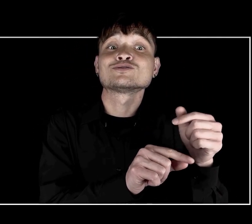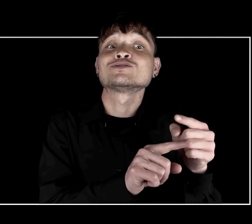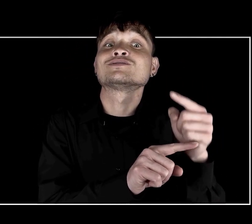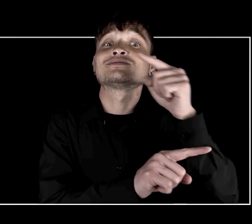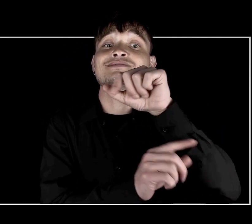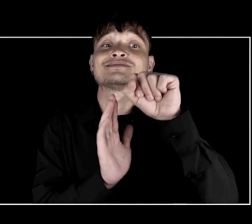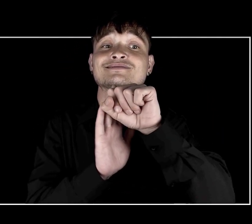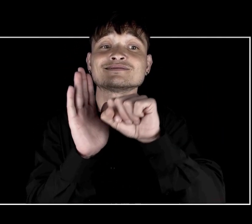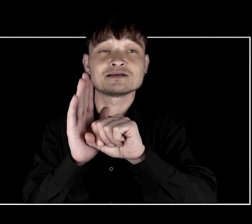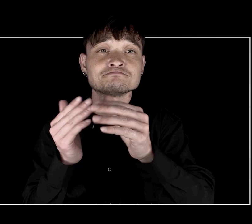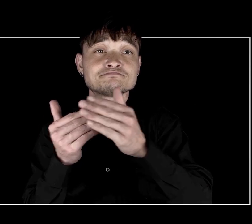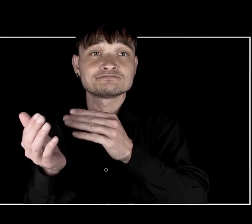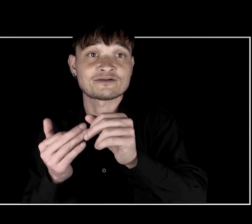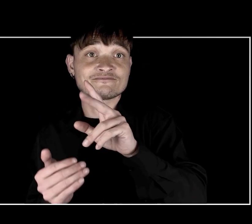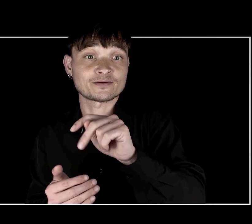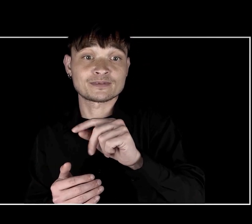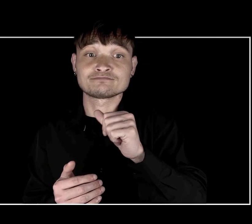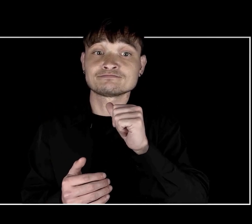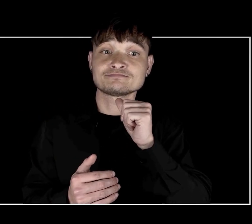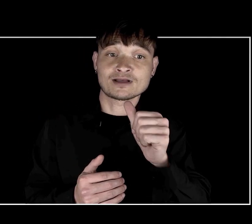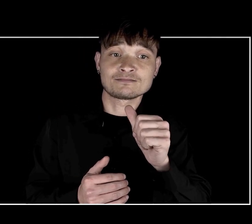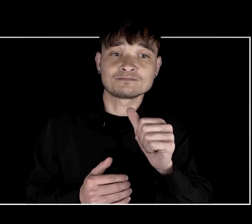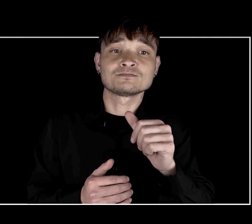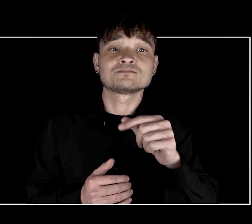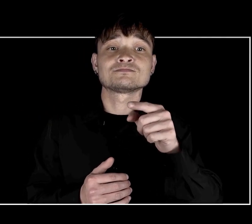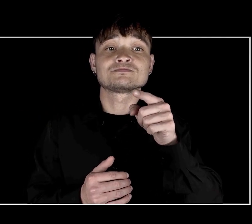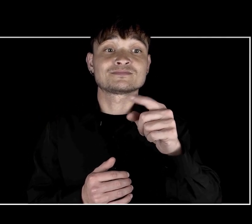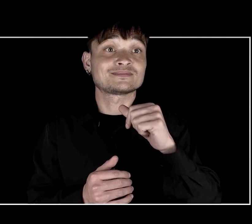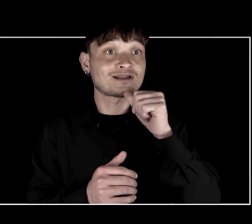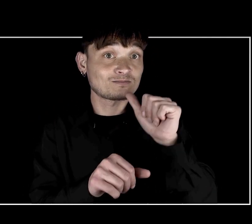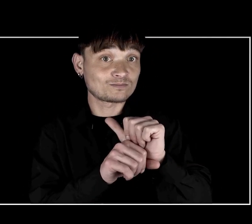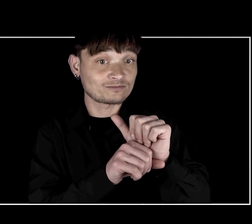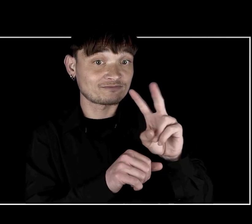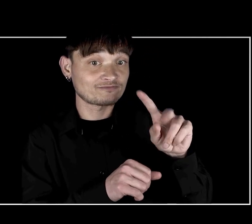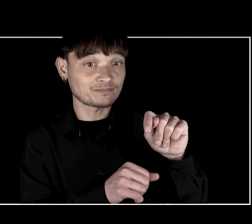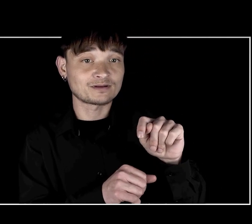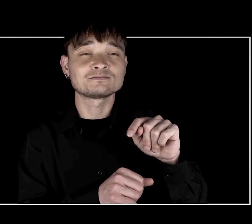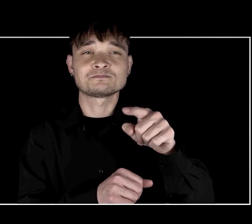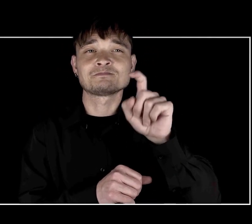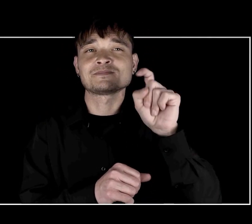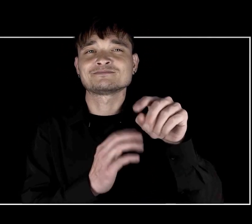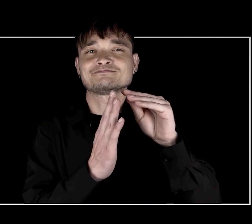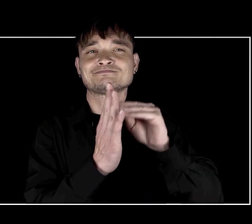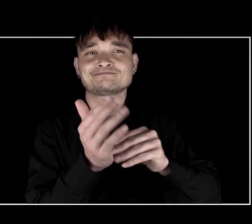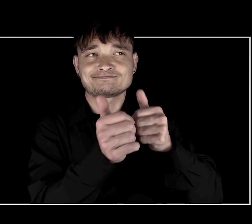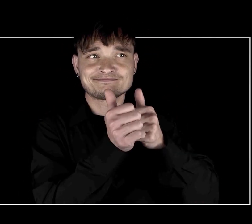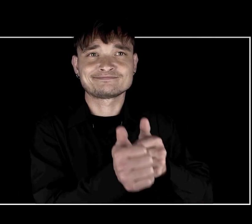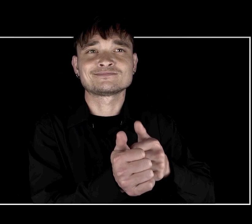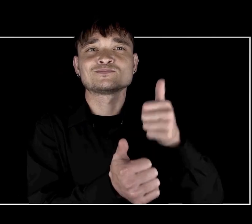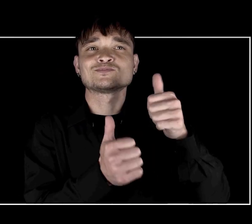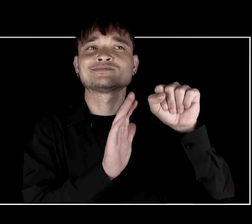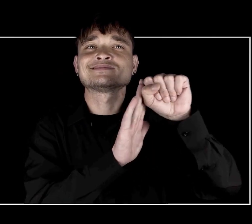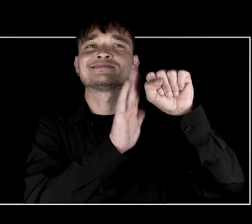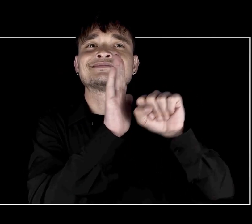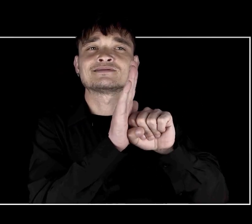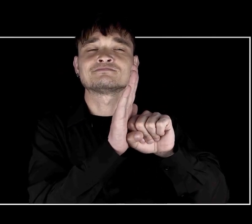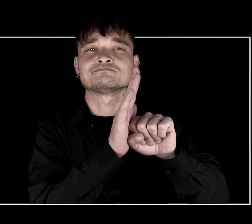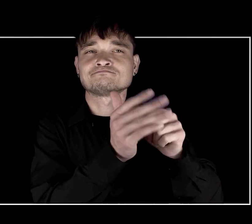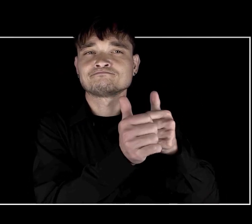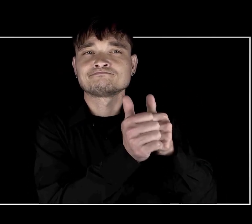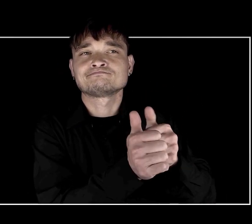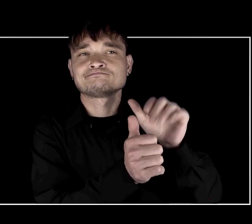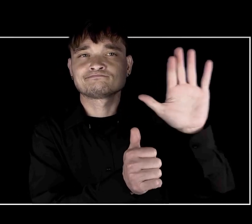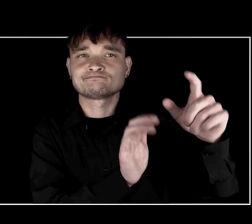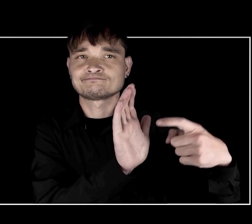whether you lived in Vermont or not, and have not worked in Vermont, you will need to file for unemployment in that state.